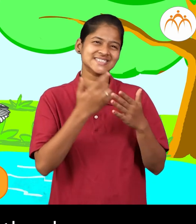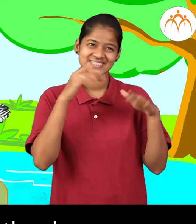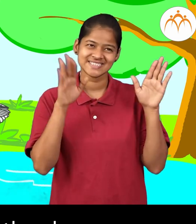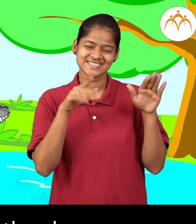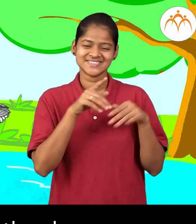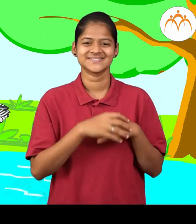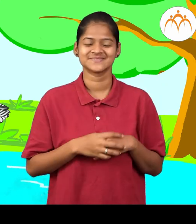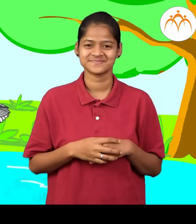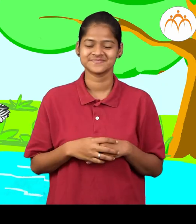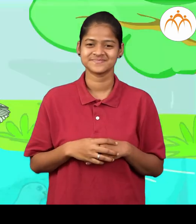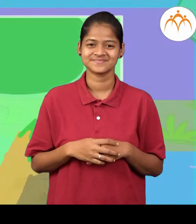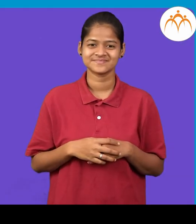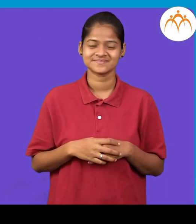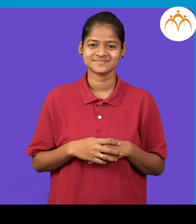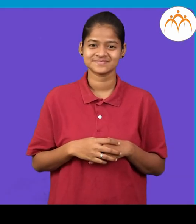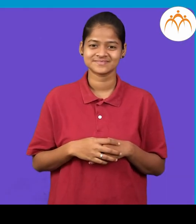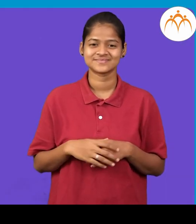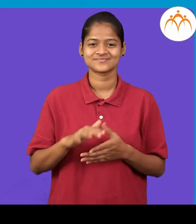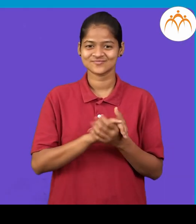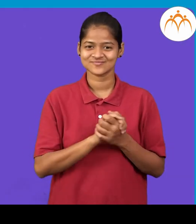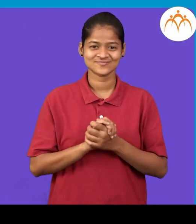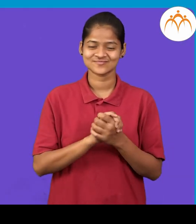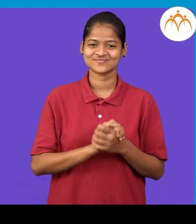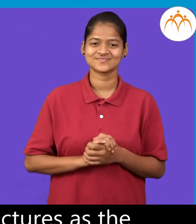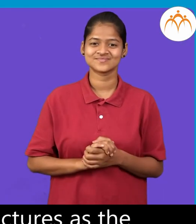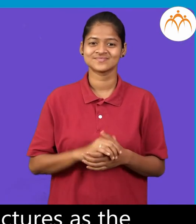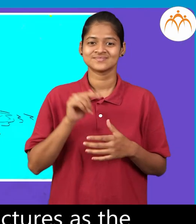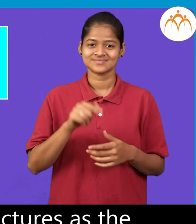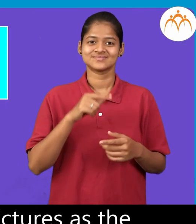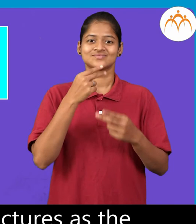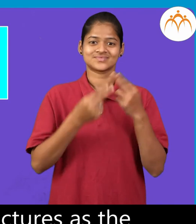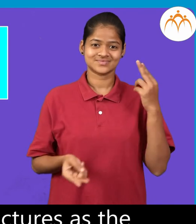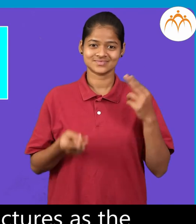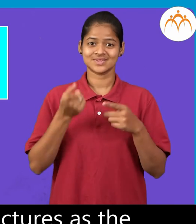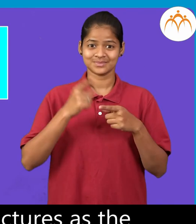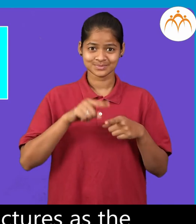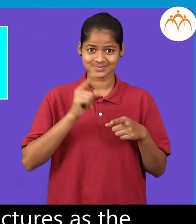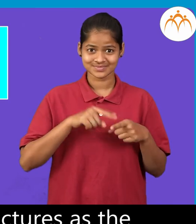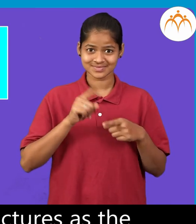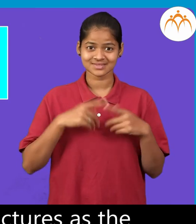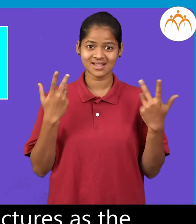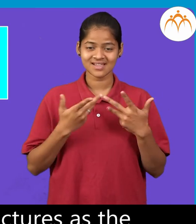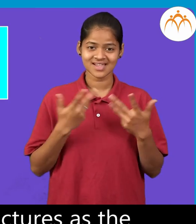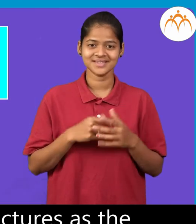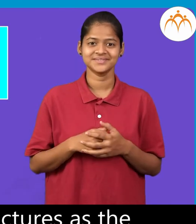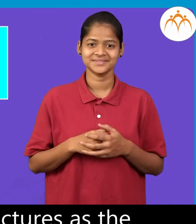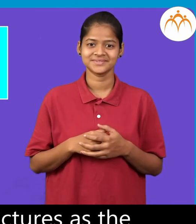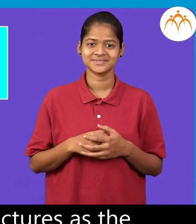friends in this story you got to see the pictures as the